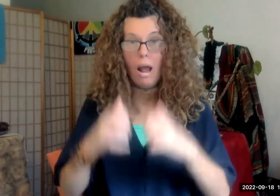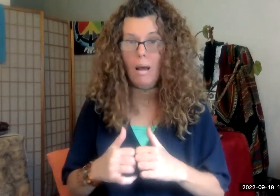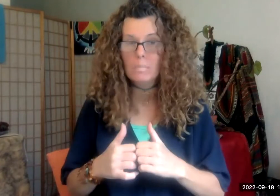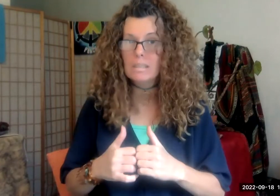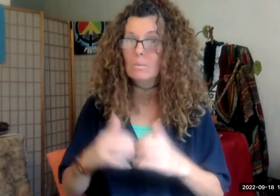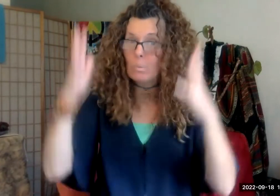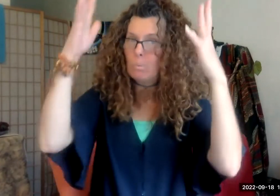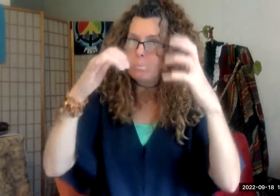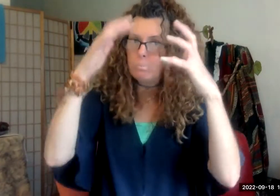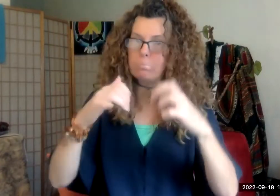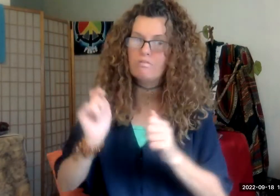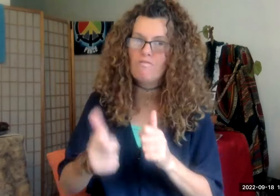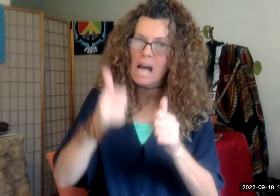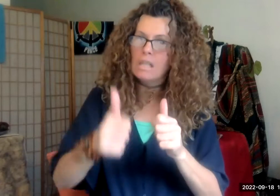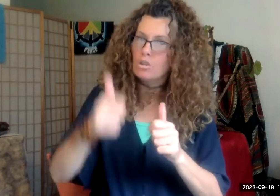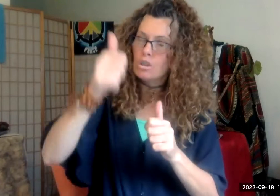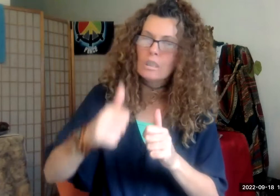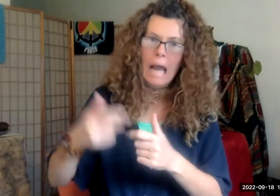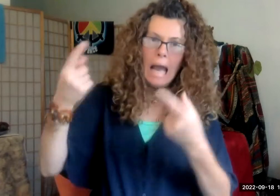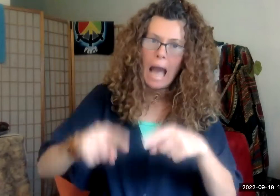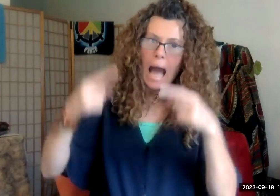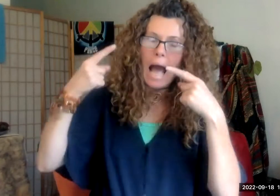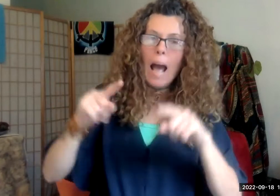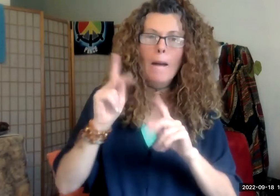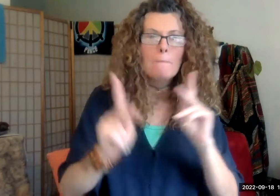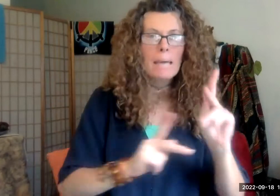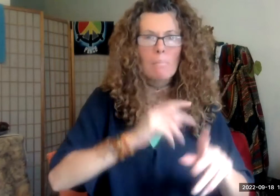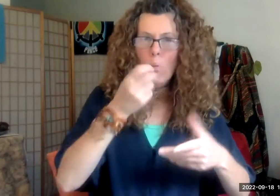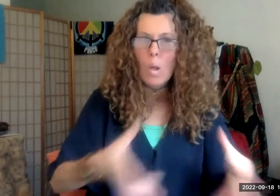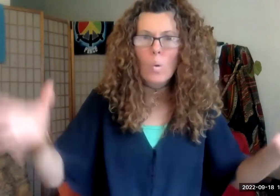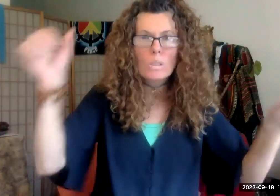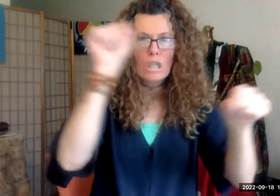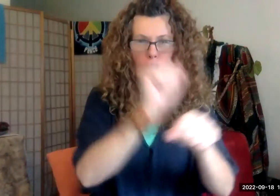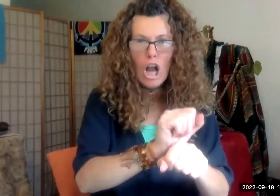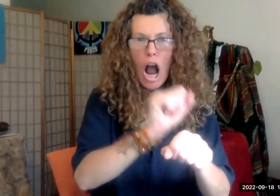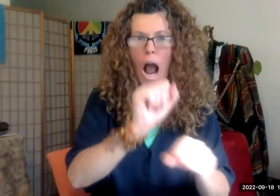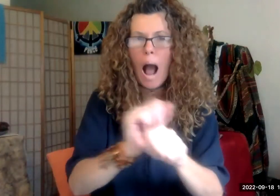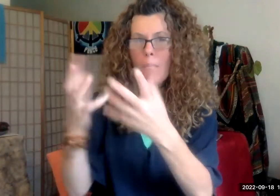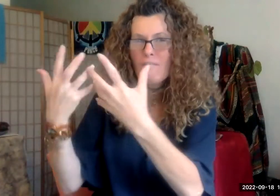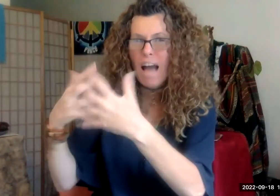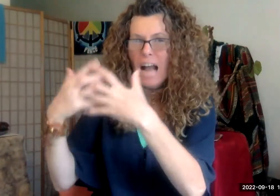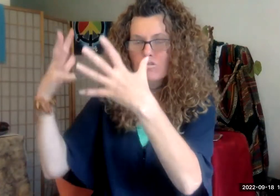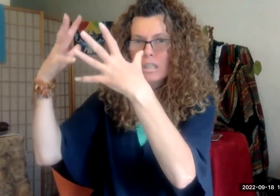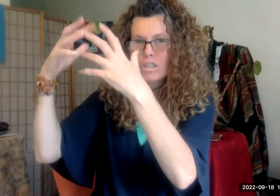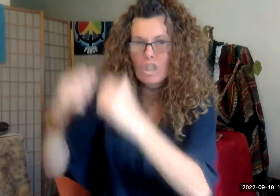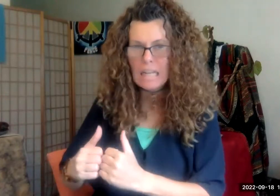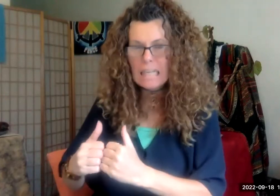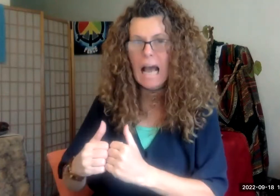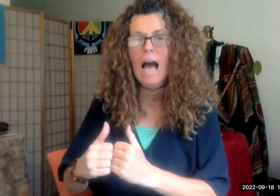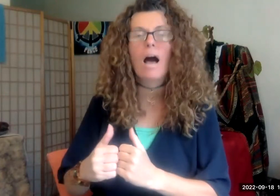accelerating by the day, people are losing their jobs, factories are shutting down, there's an implosion in consumer